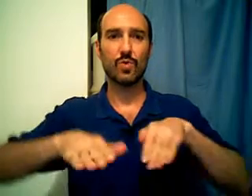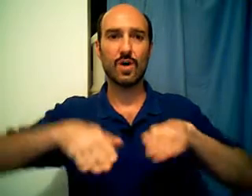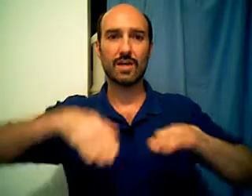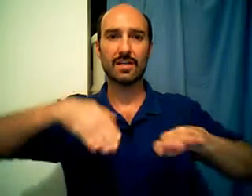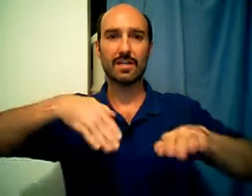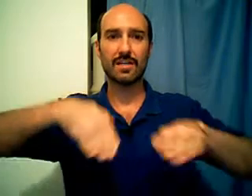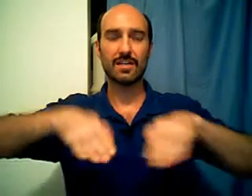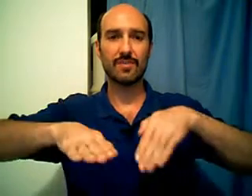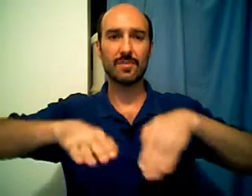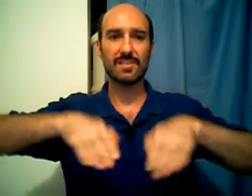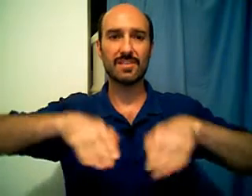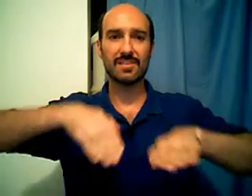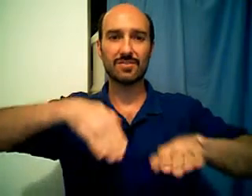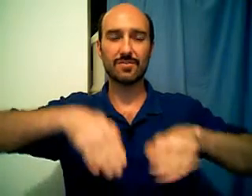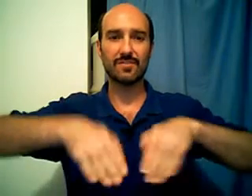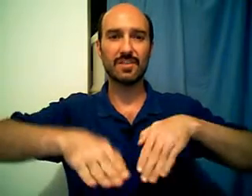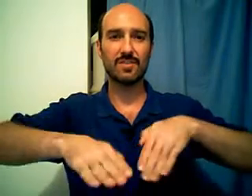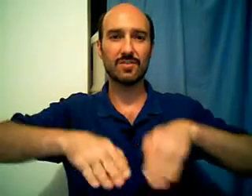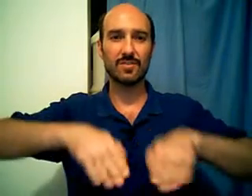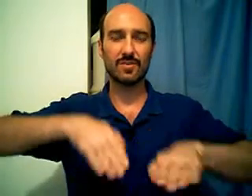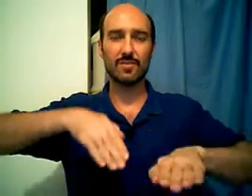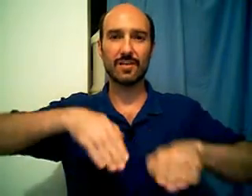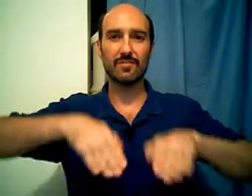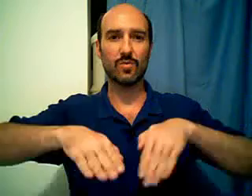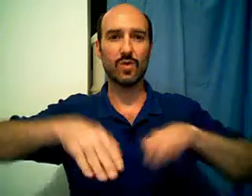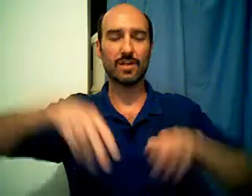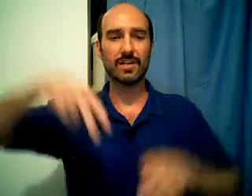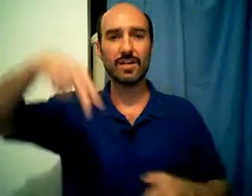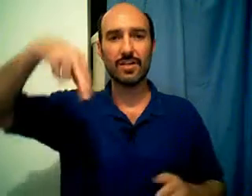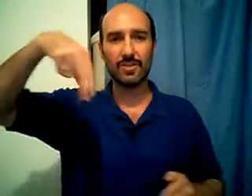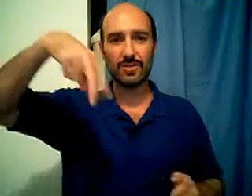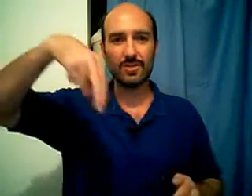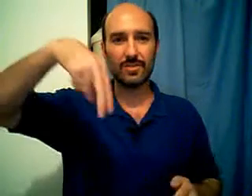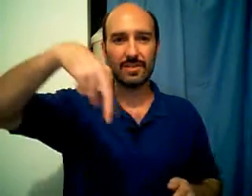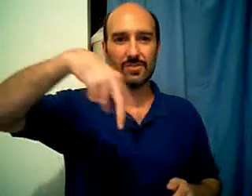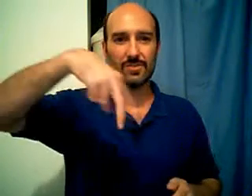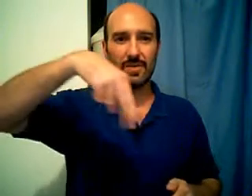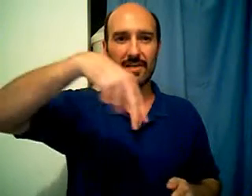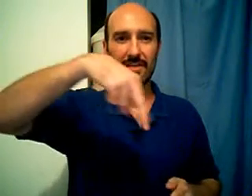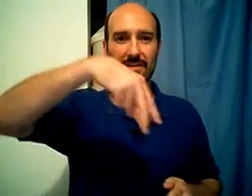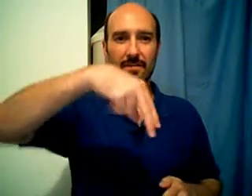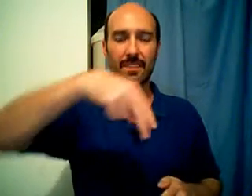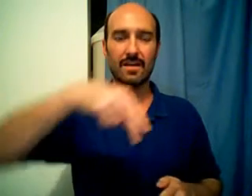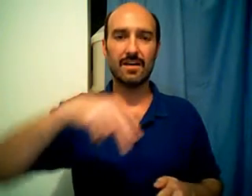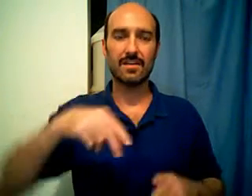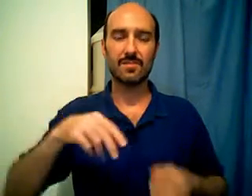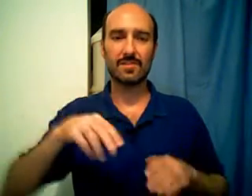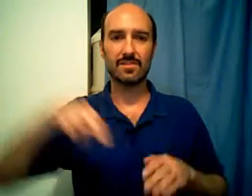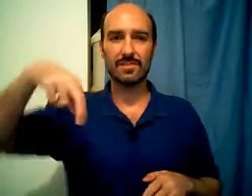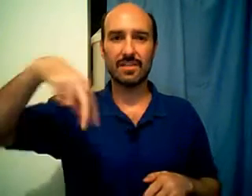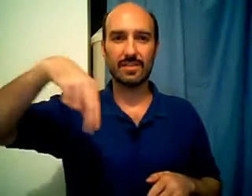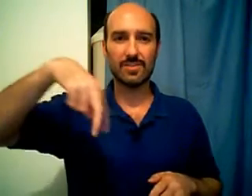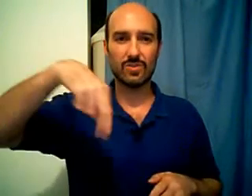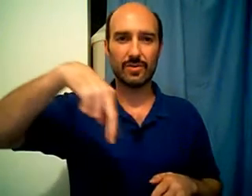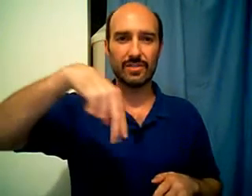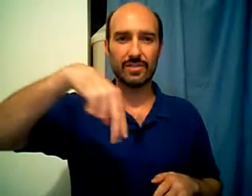walk. Represents like 2 feet going back and forth, walk. You could do it this way. Especially when you're telling a story and